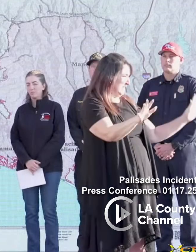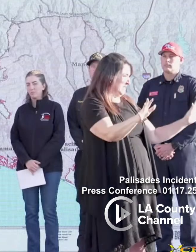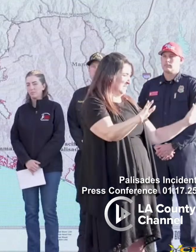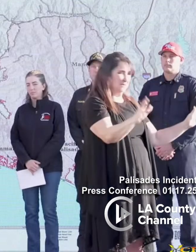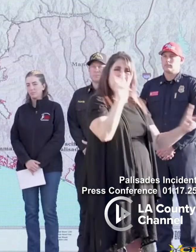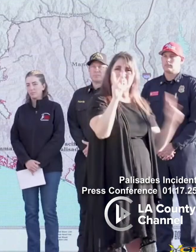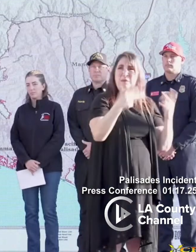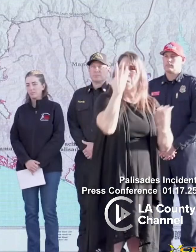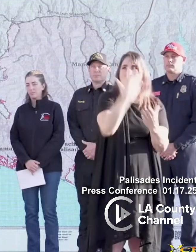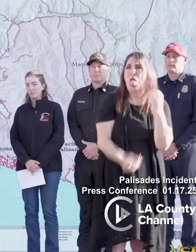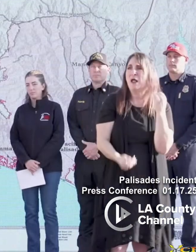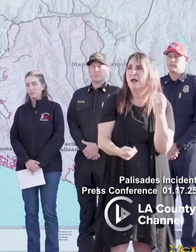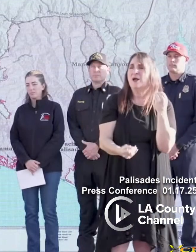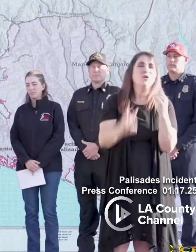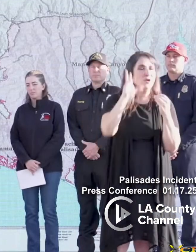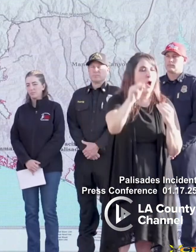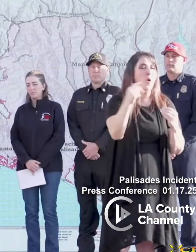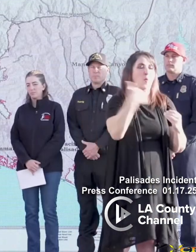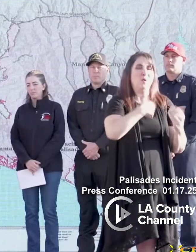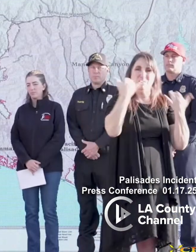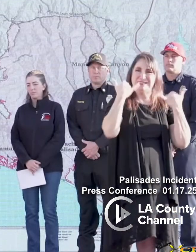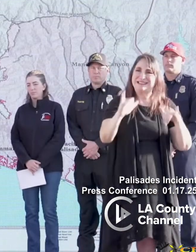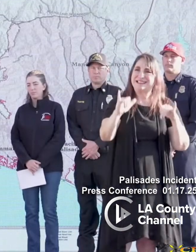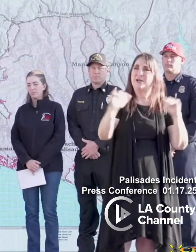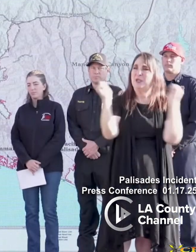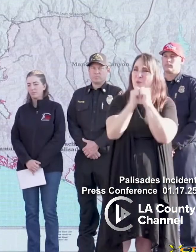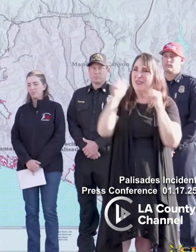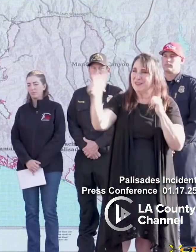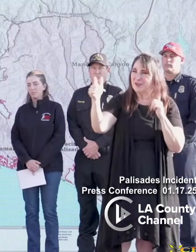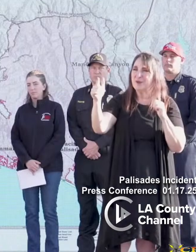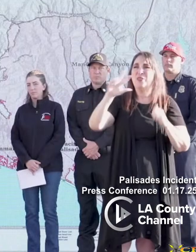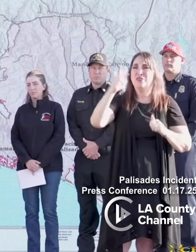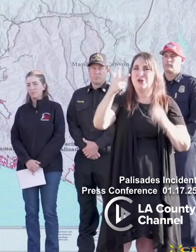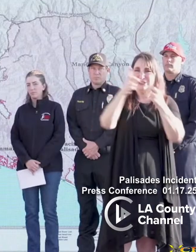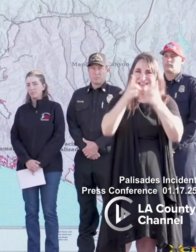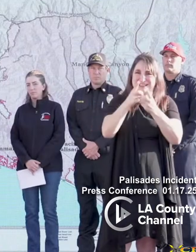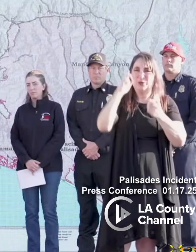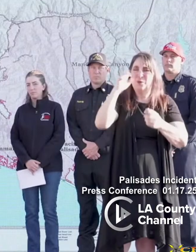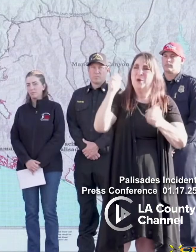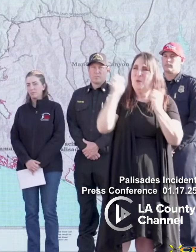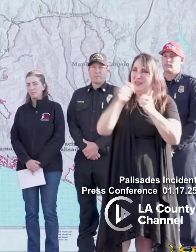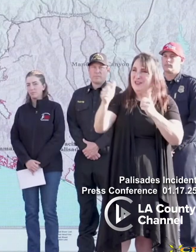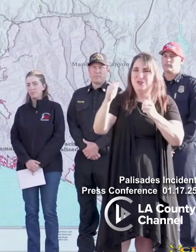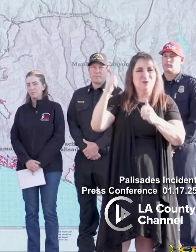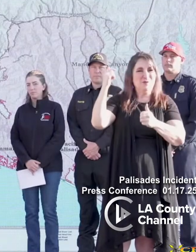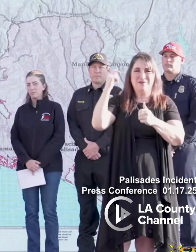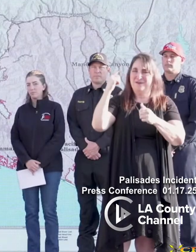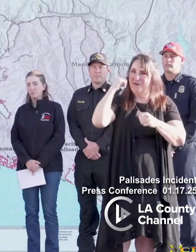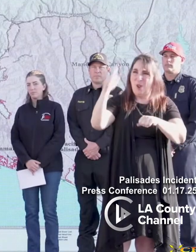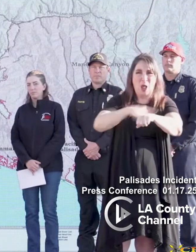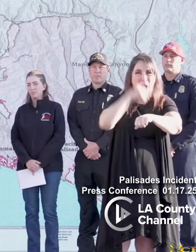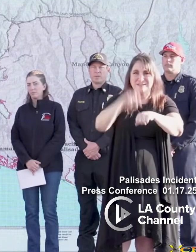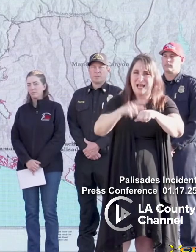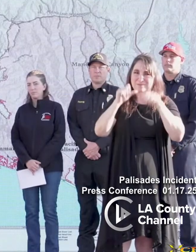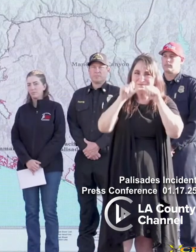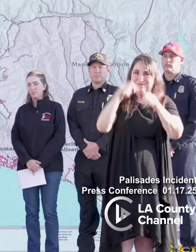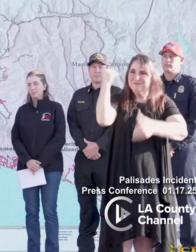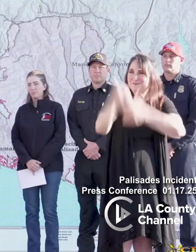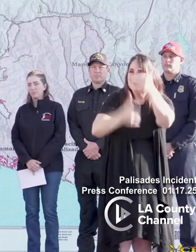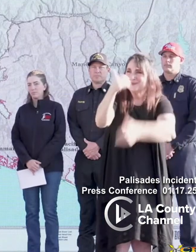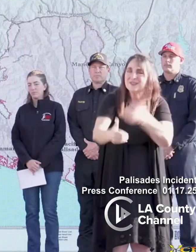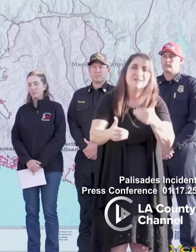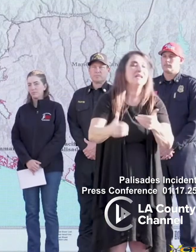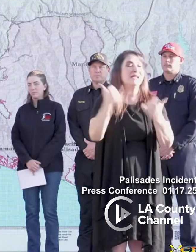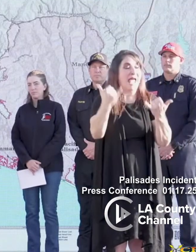be there. Our 3rd District team will be there every step of the way. With regard to services,